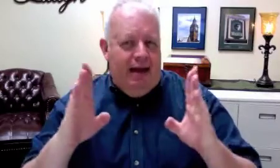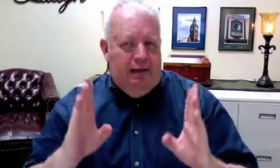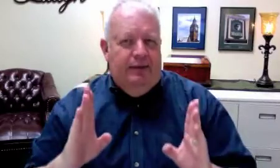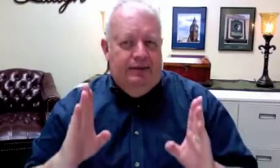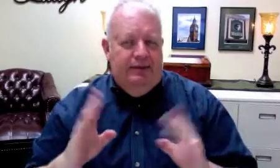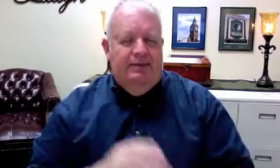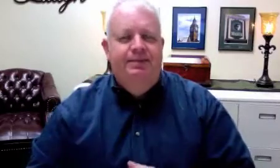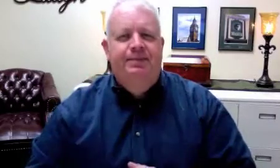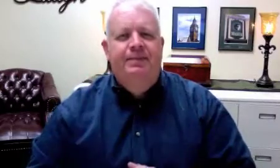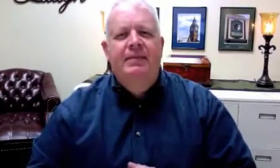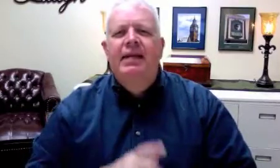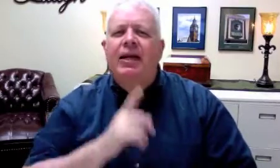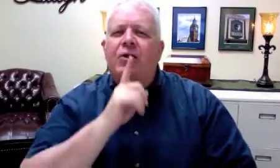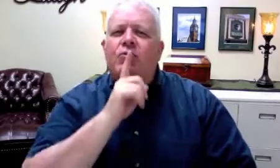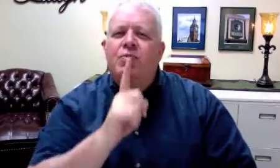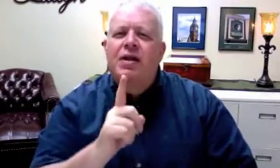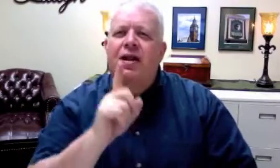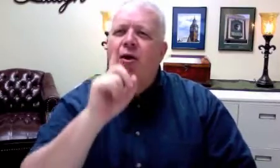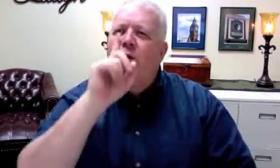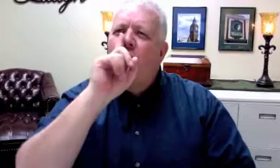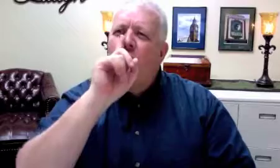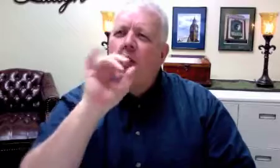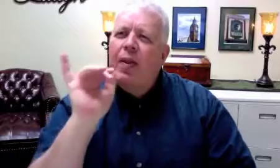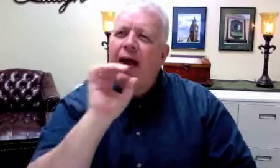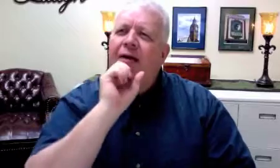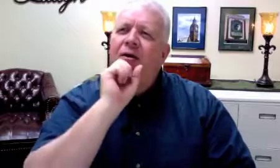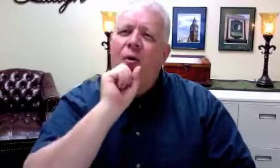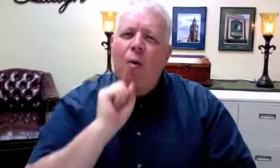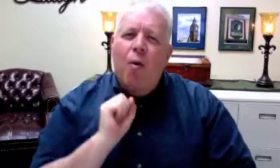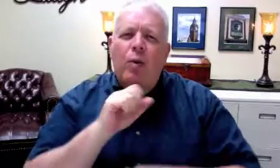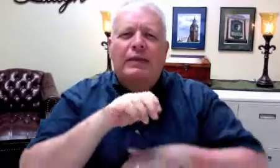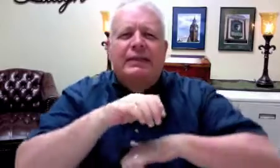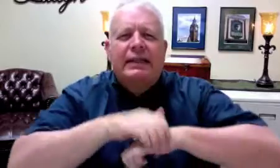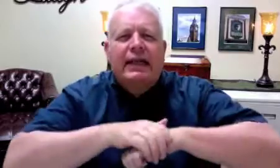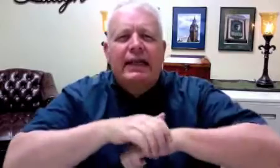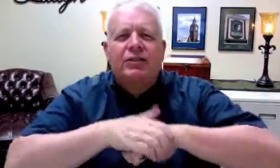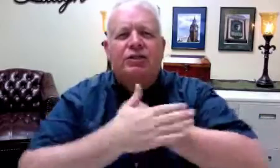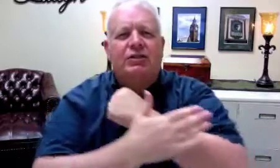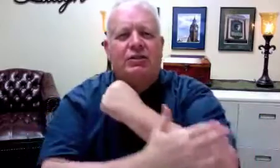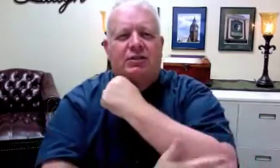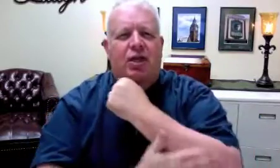It really looked like an old English country house.